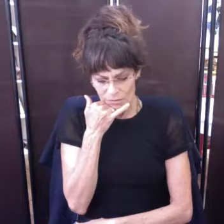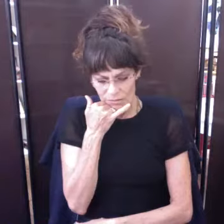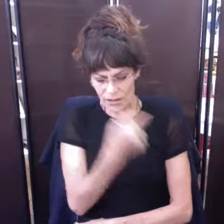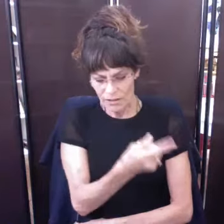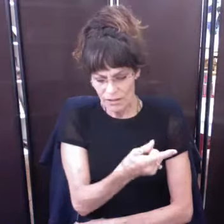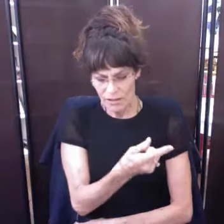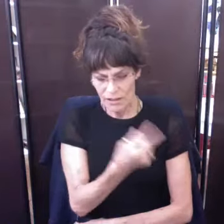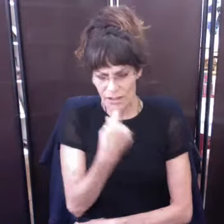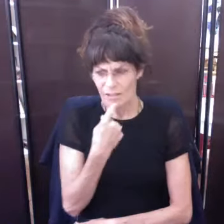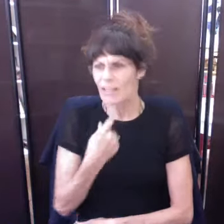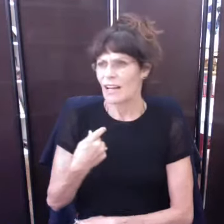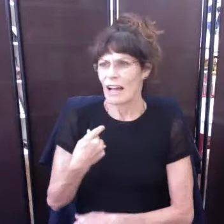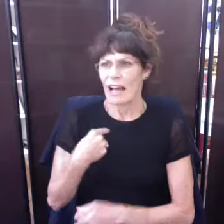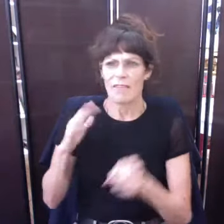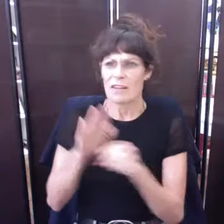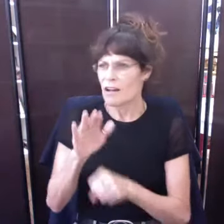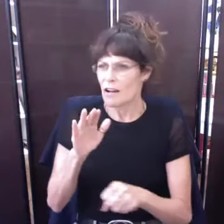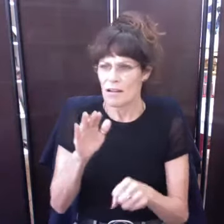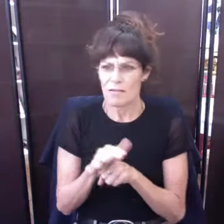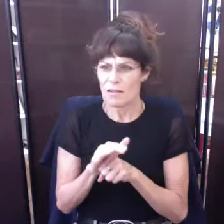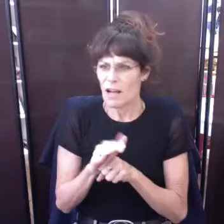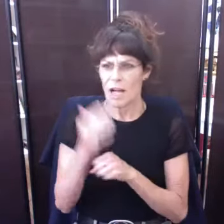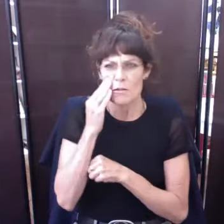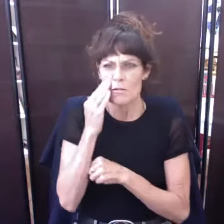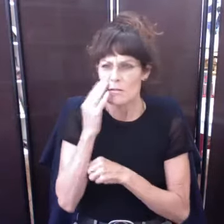enough Narcan and she knew exactly how much heroin to shoot.